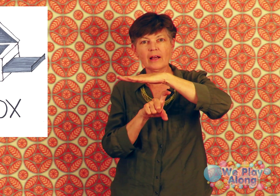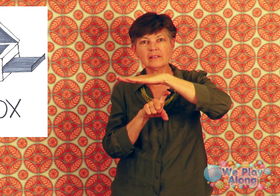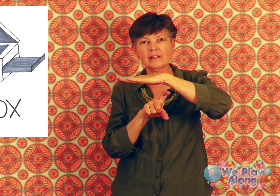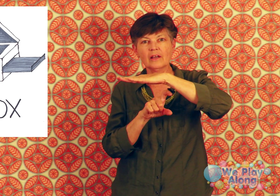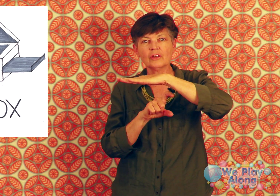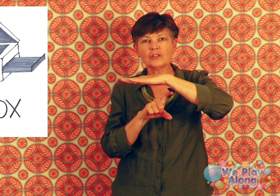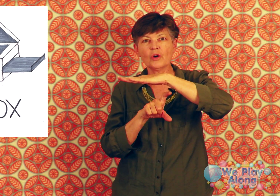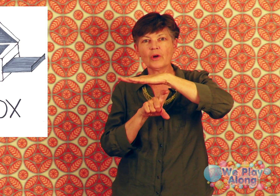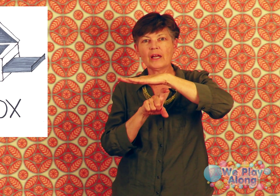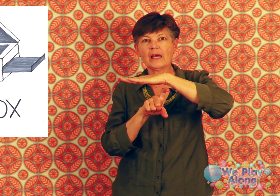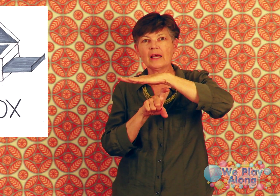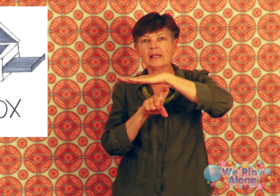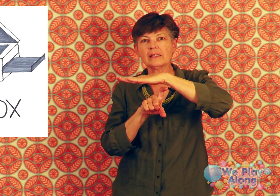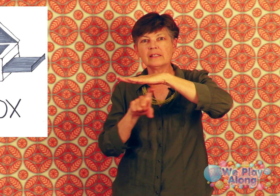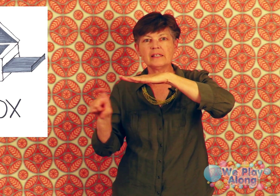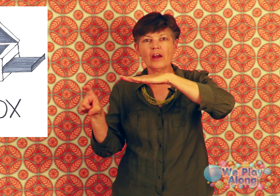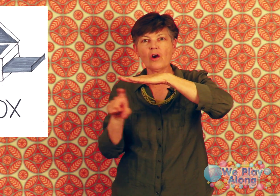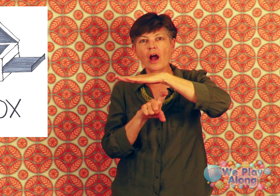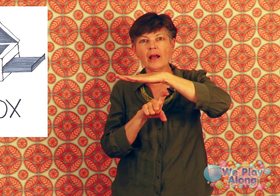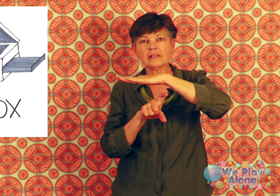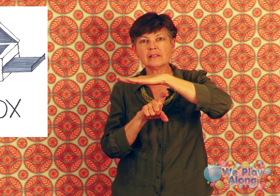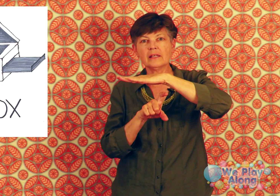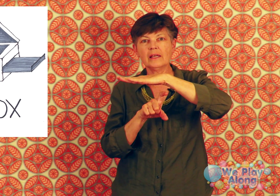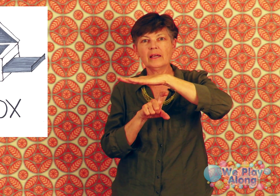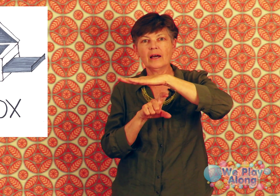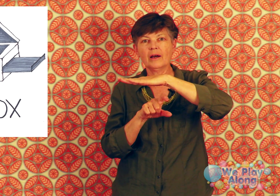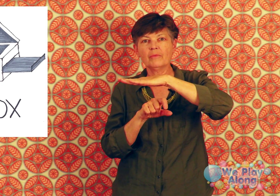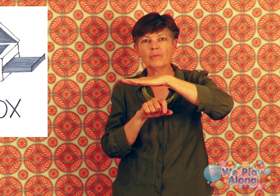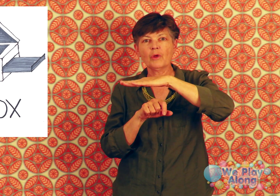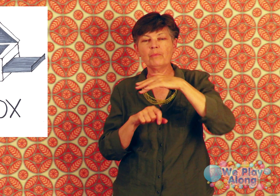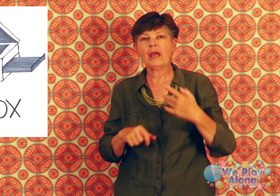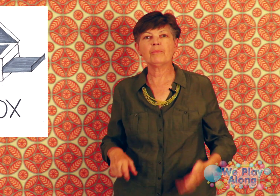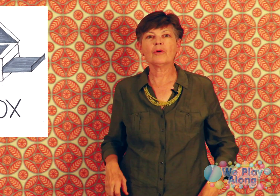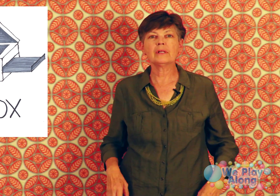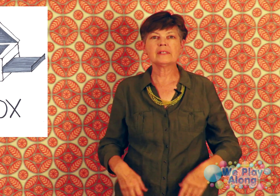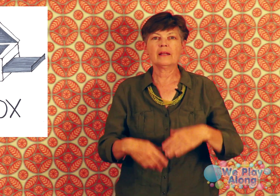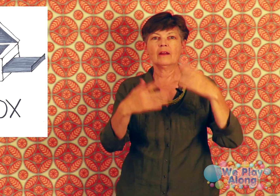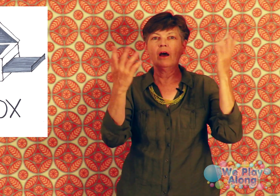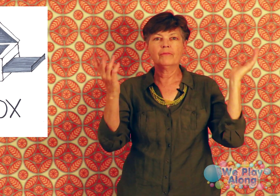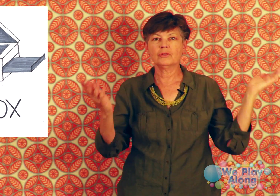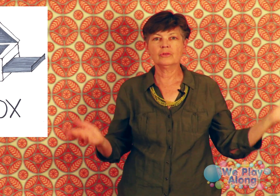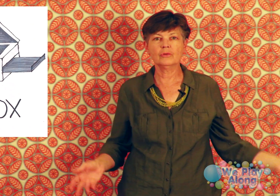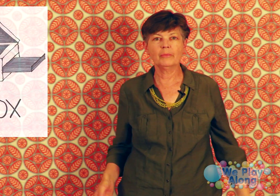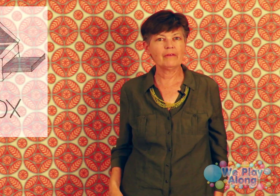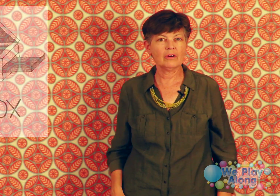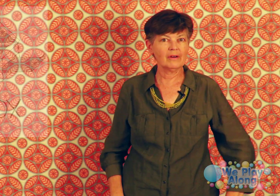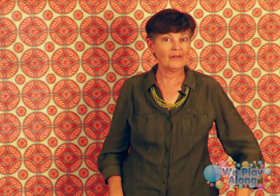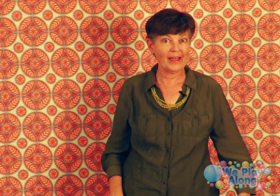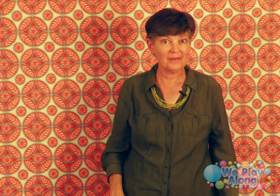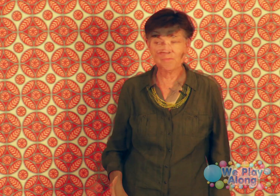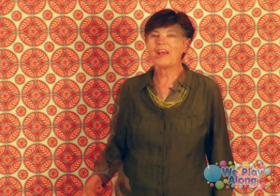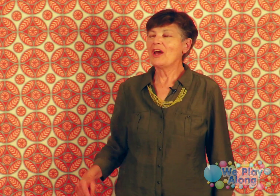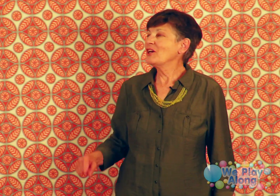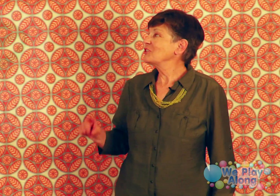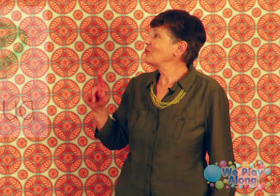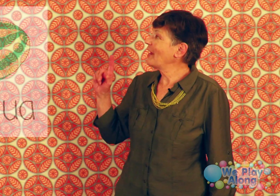Xerox. So we're going to Xerox the paper and send it off to whomever. Okay? So